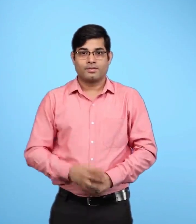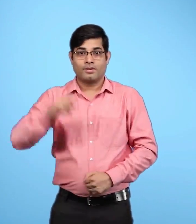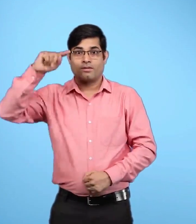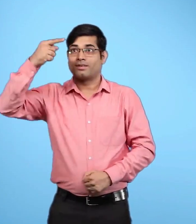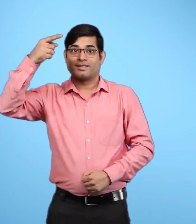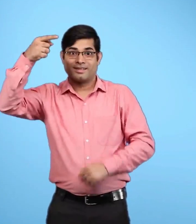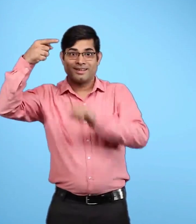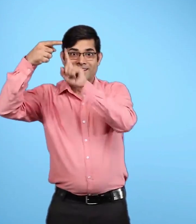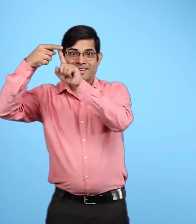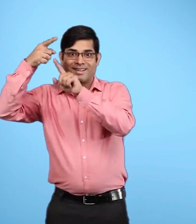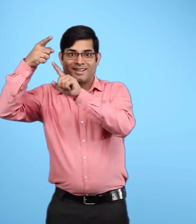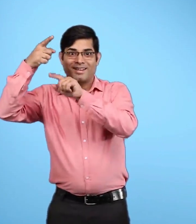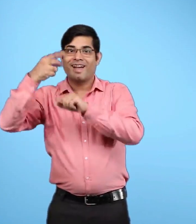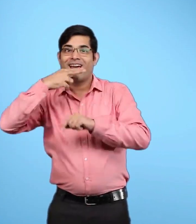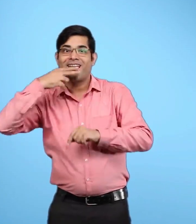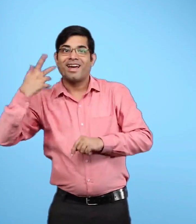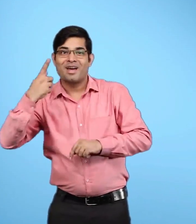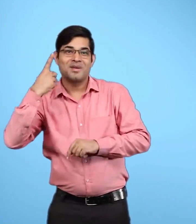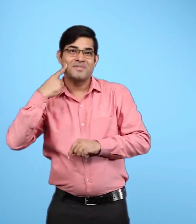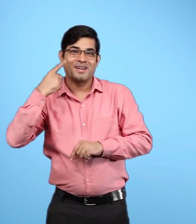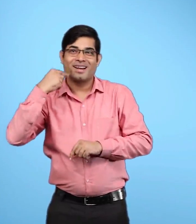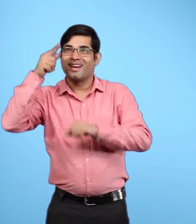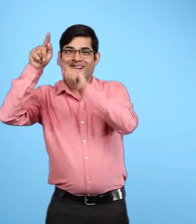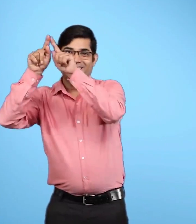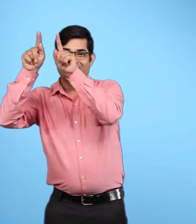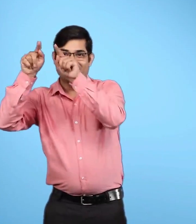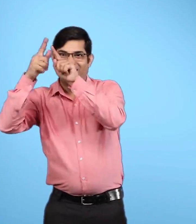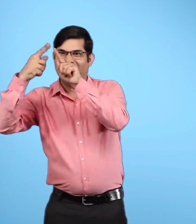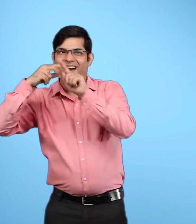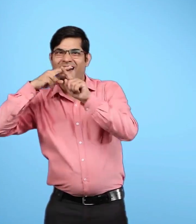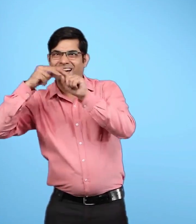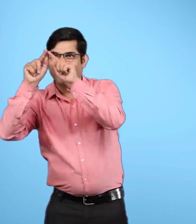Column 1 has picture of colors and is for color liked.